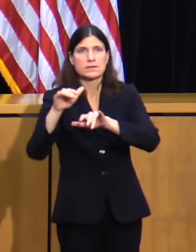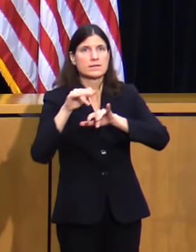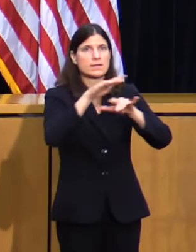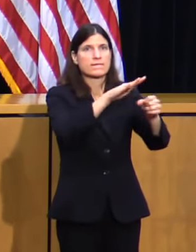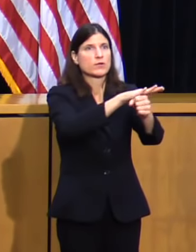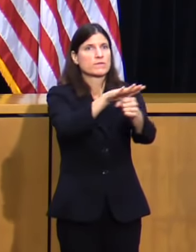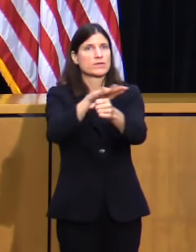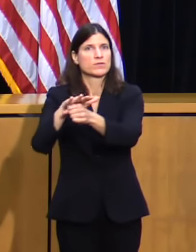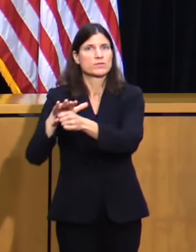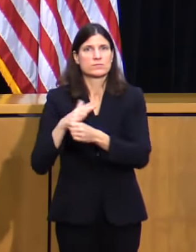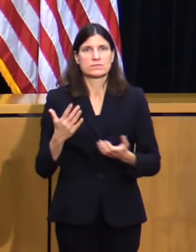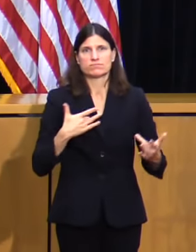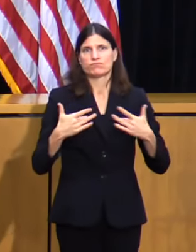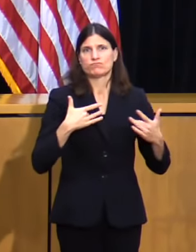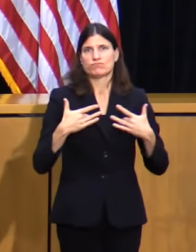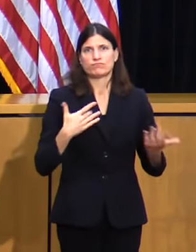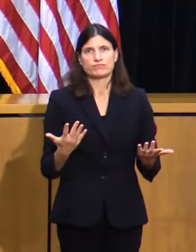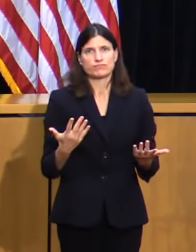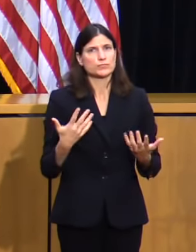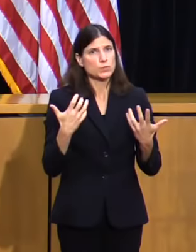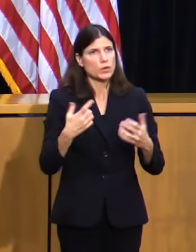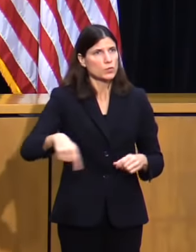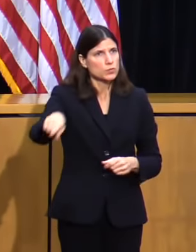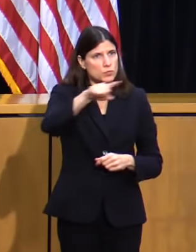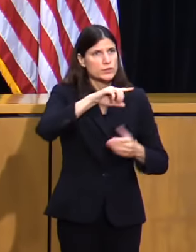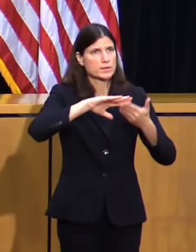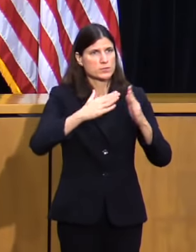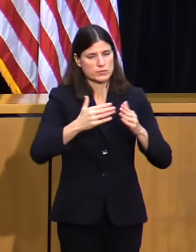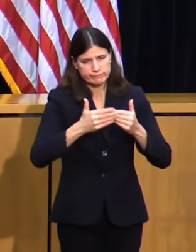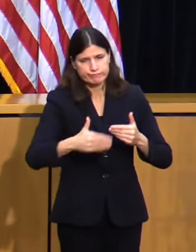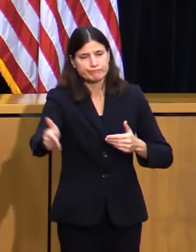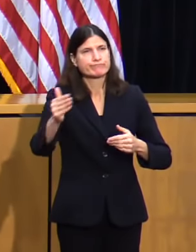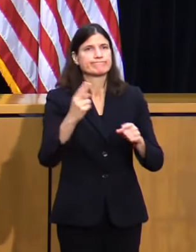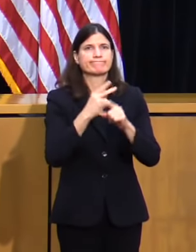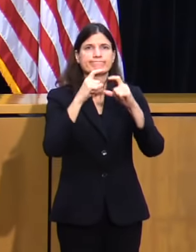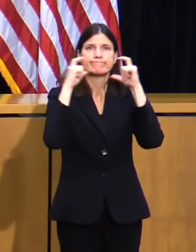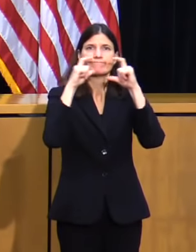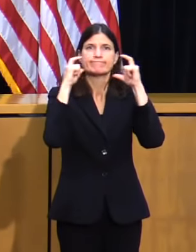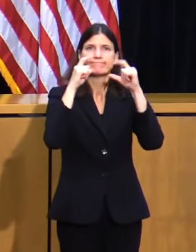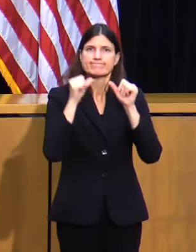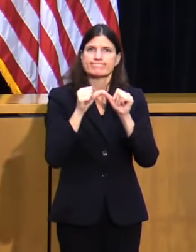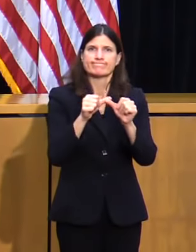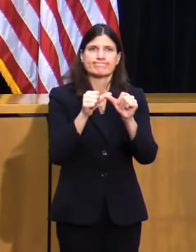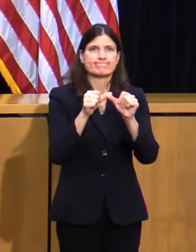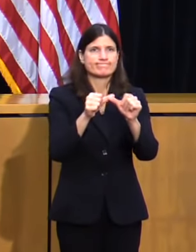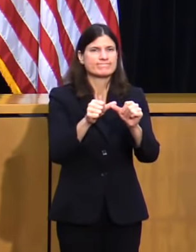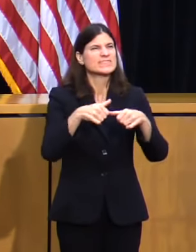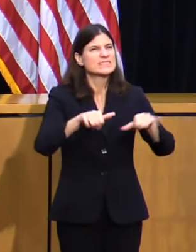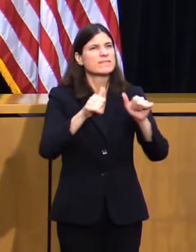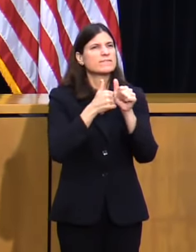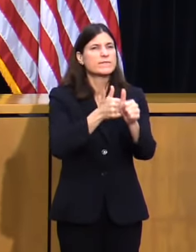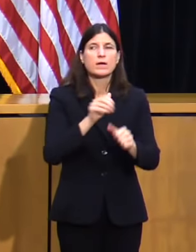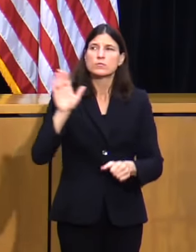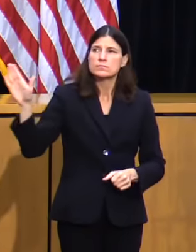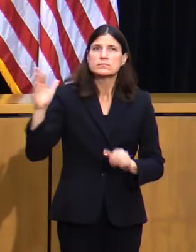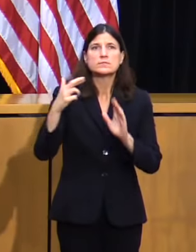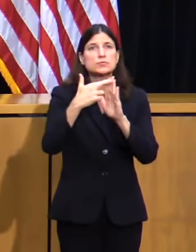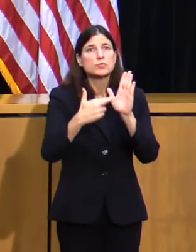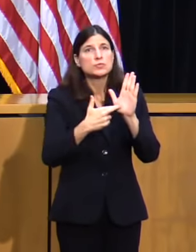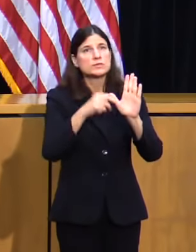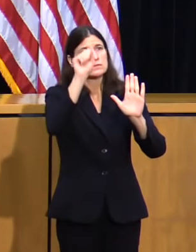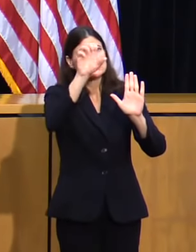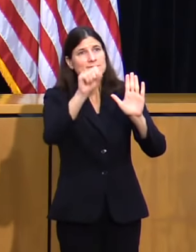out, continue to socially distance, continue to do many of the right things, the rate of